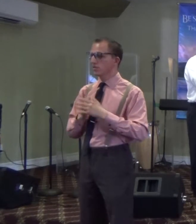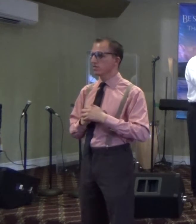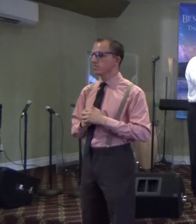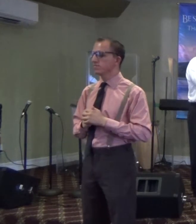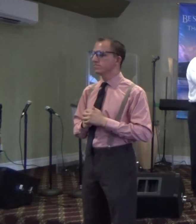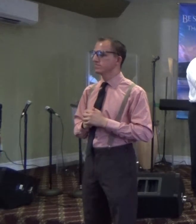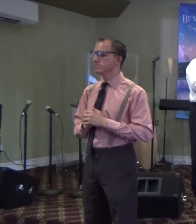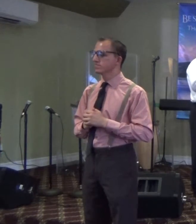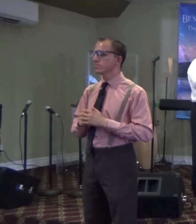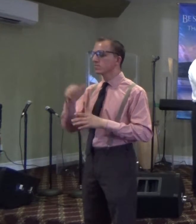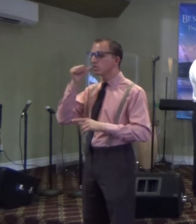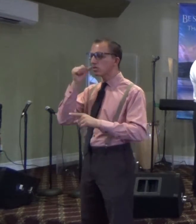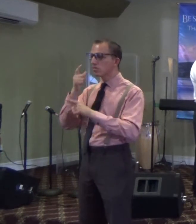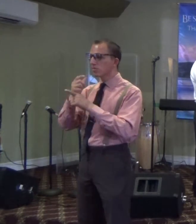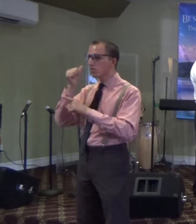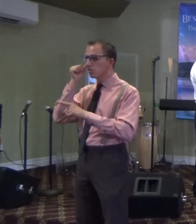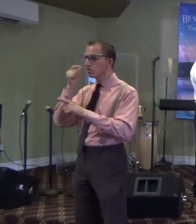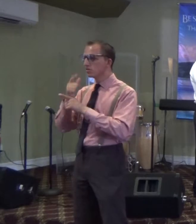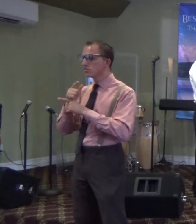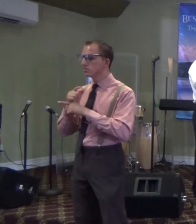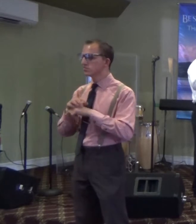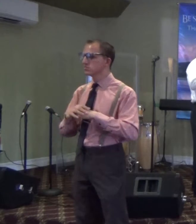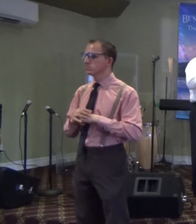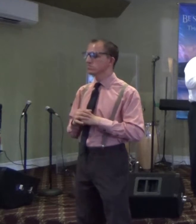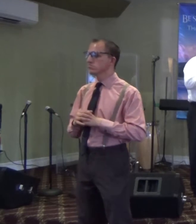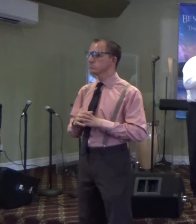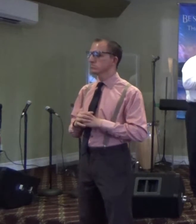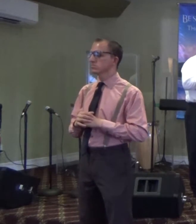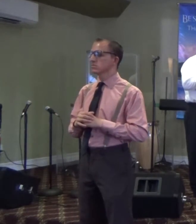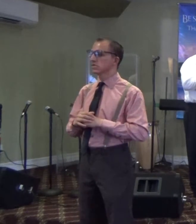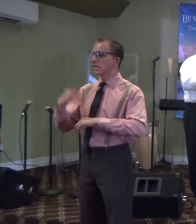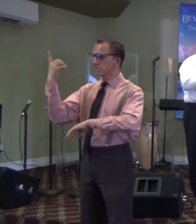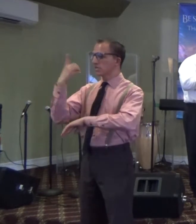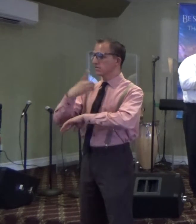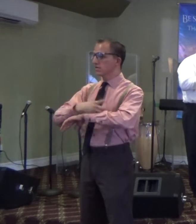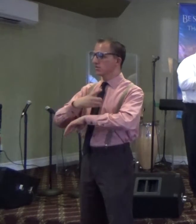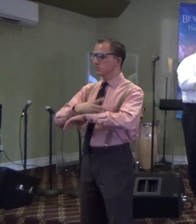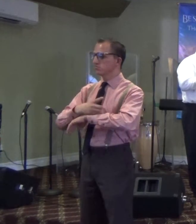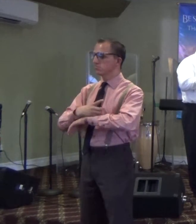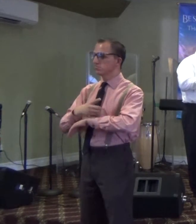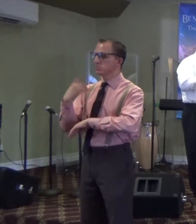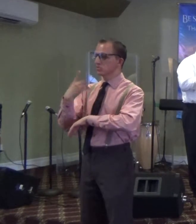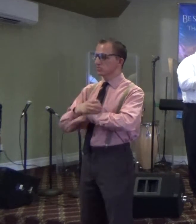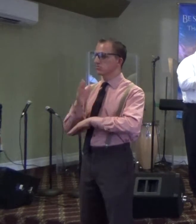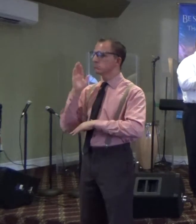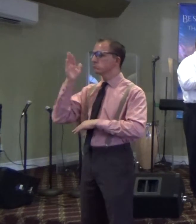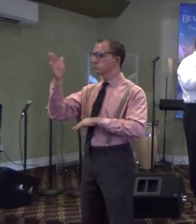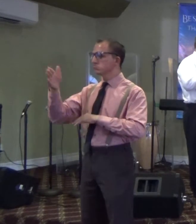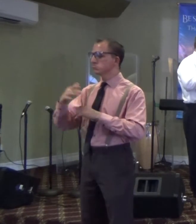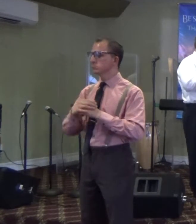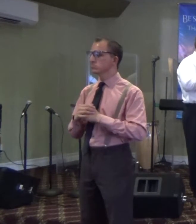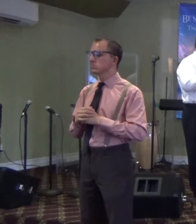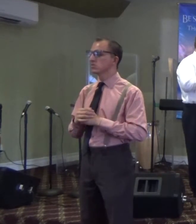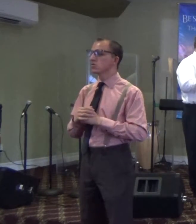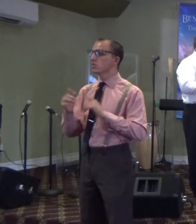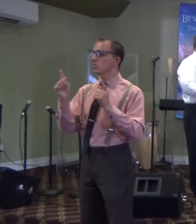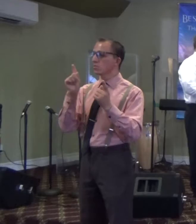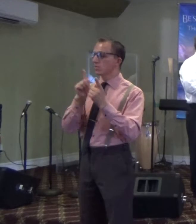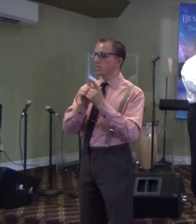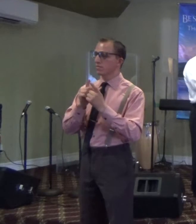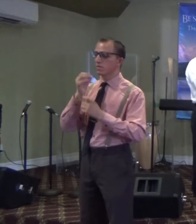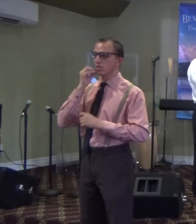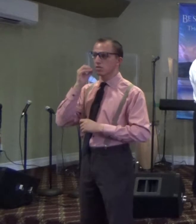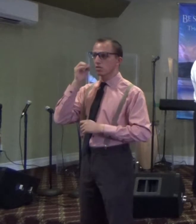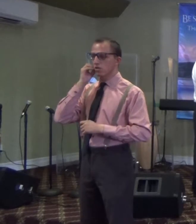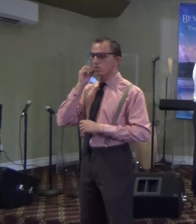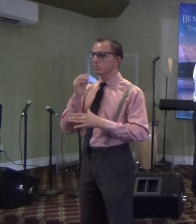Y hermanos, brethren. a los días fuimos mi esposa y yo. a Days su casa. afterward, we went to their Y home. empezó a platicar